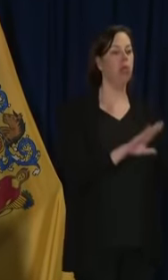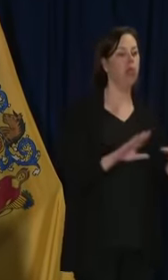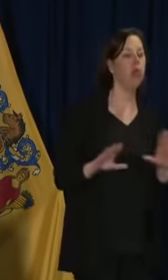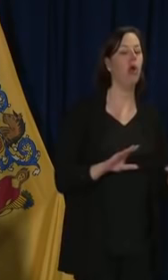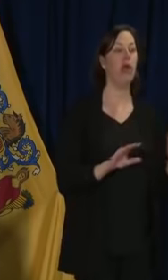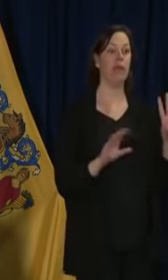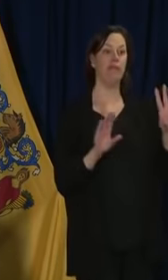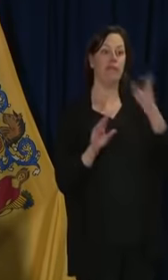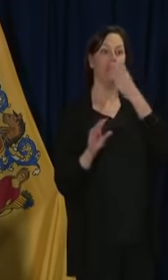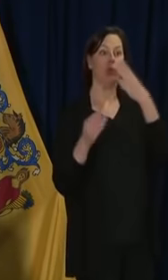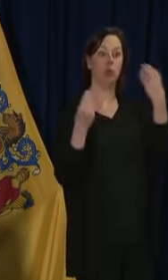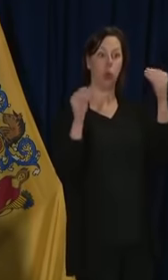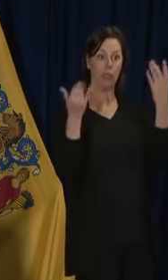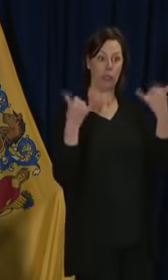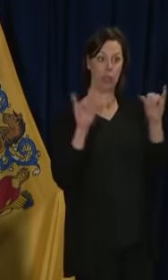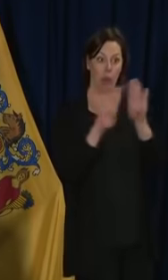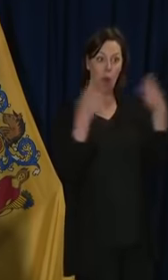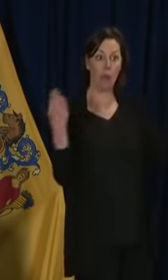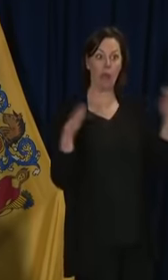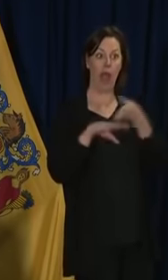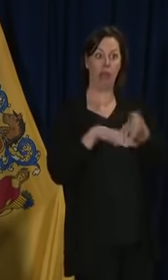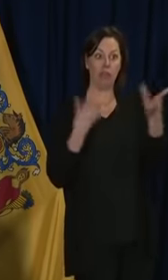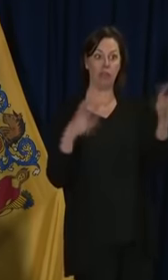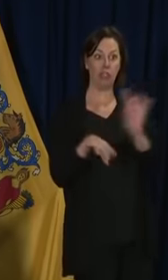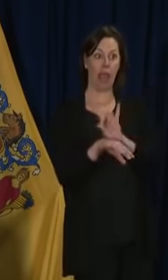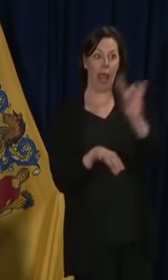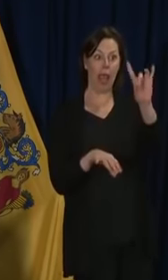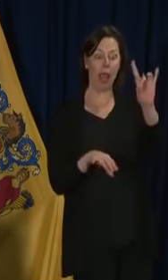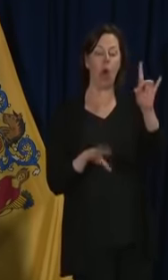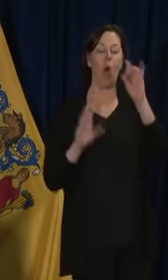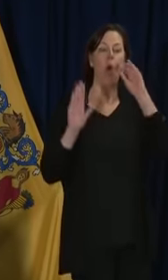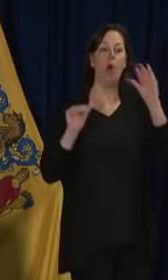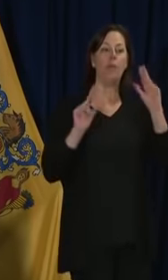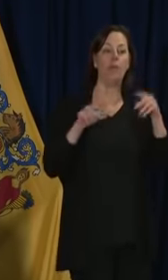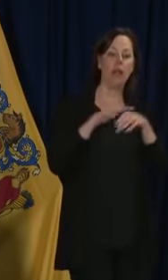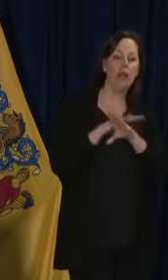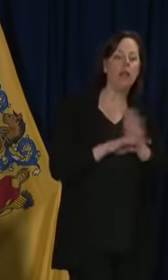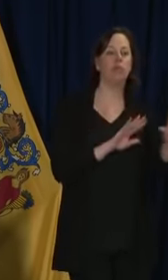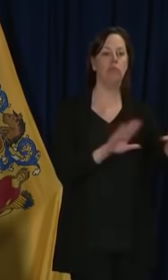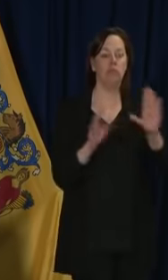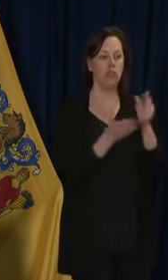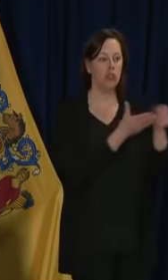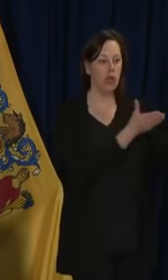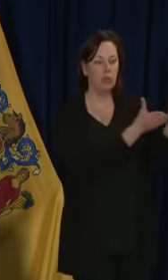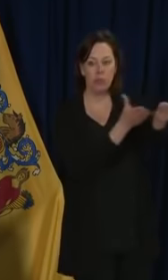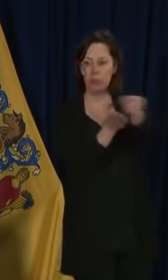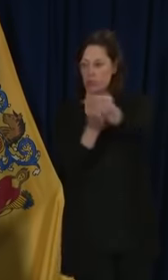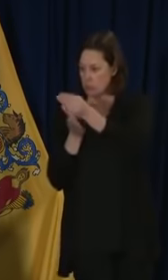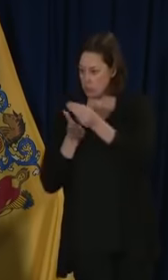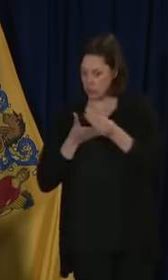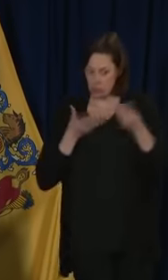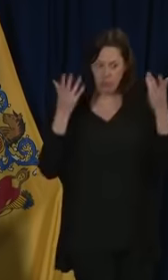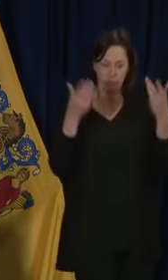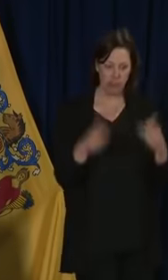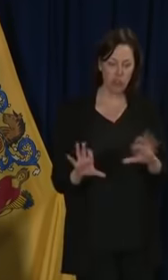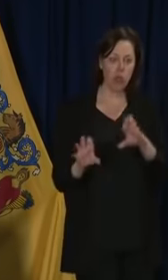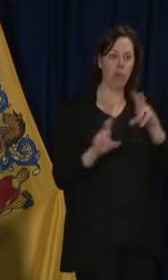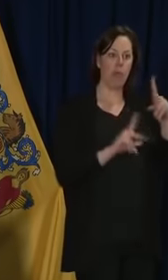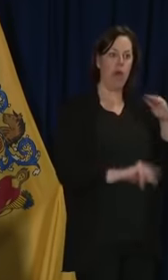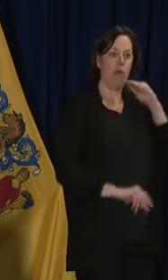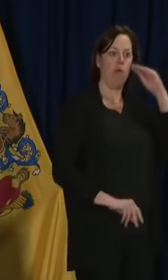But we will learn. We'll live and learn. We're going to be back here tomorrow at 2 o'clock, and my guess is we'll